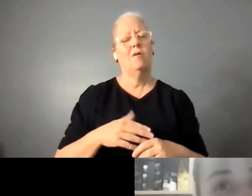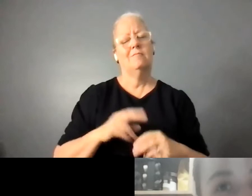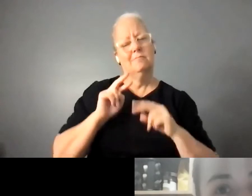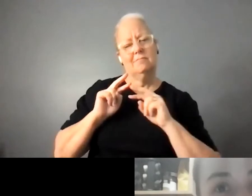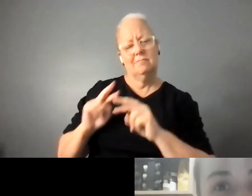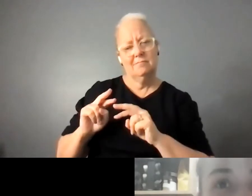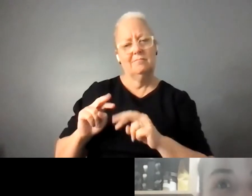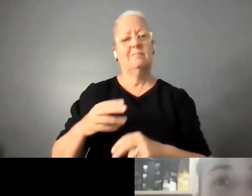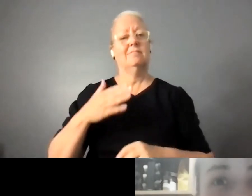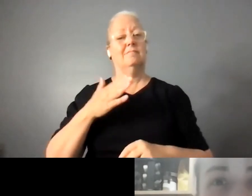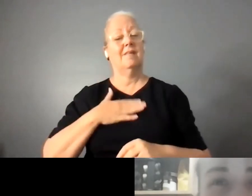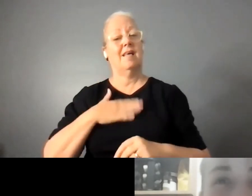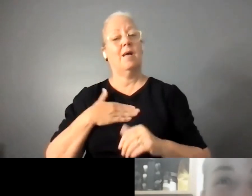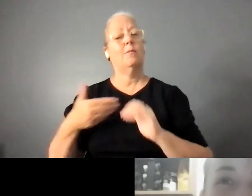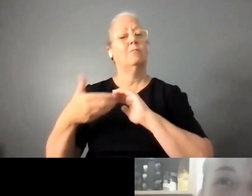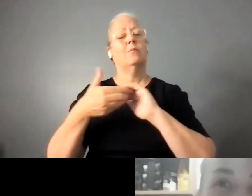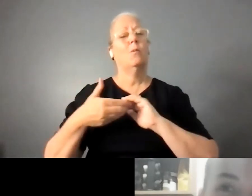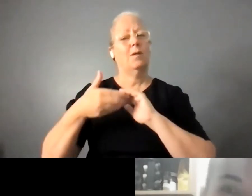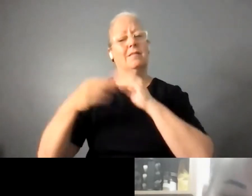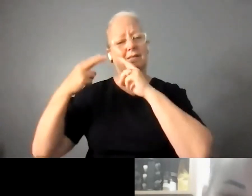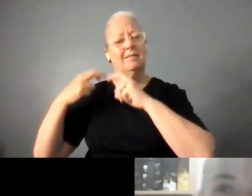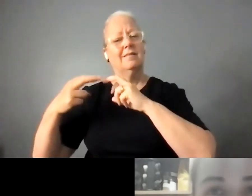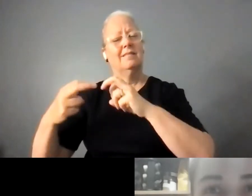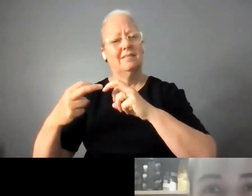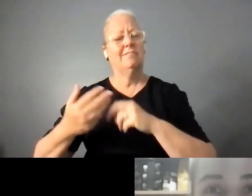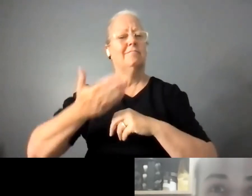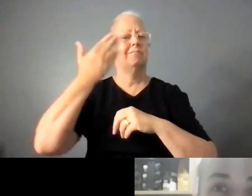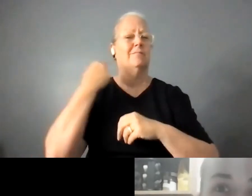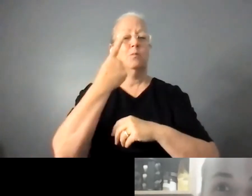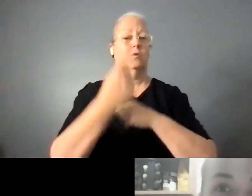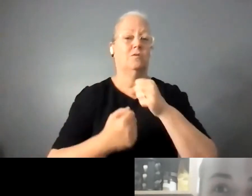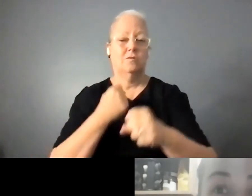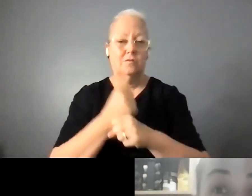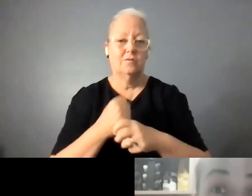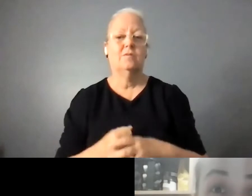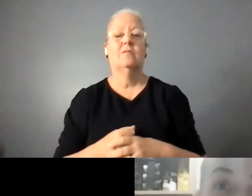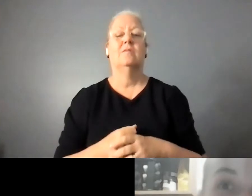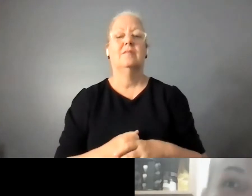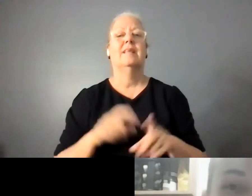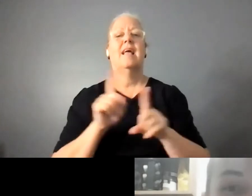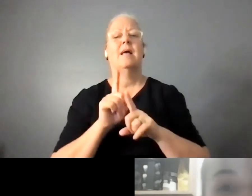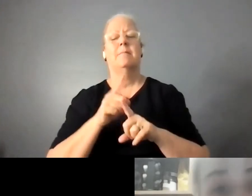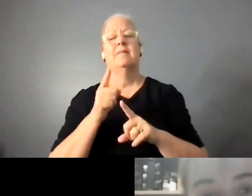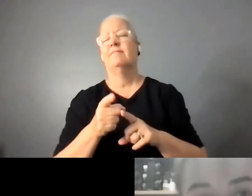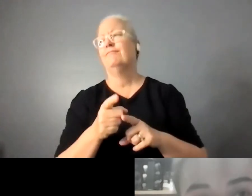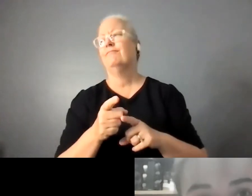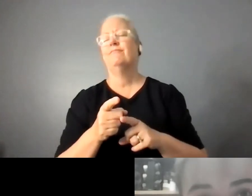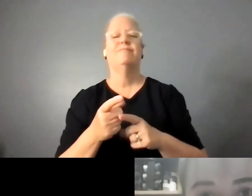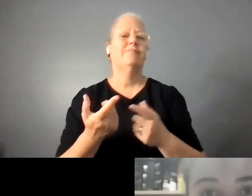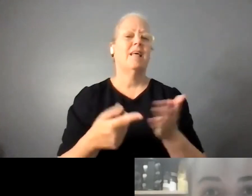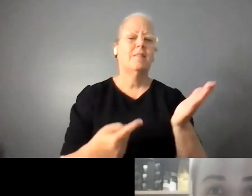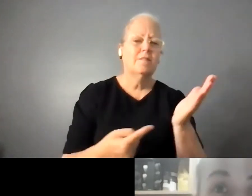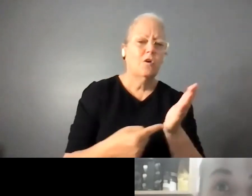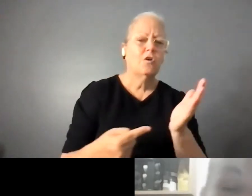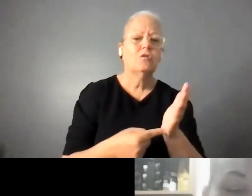organization Impact 21, and it was about orthopedic aids and the assistive technologies necessary for independent